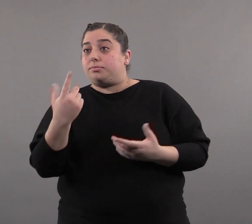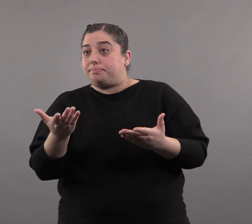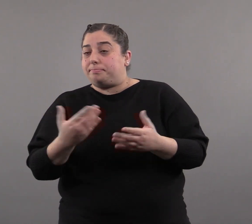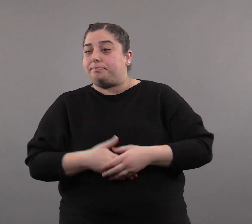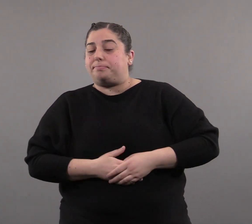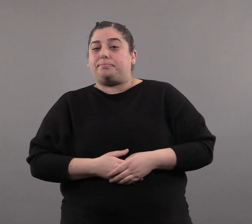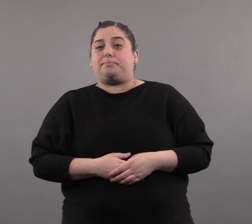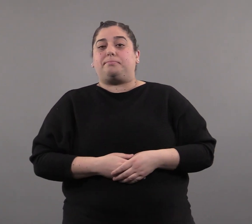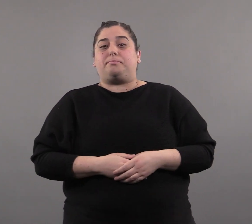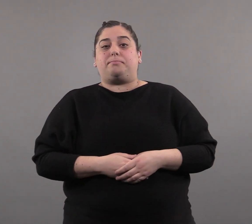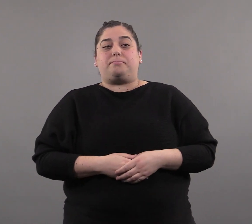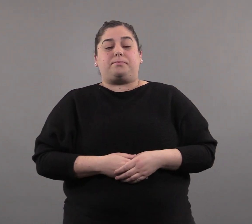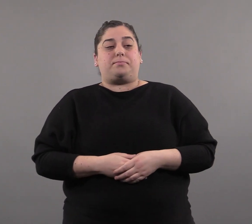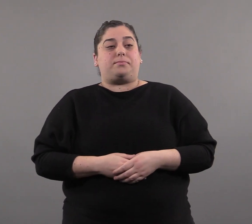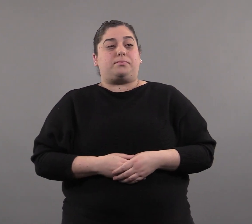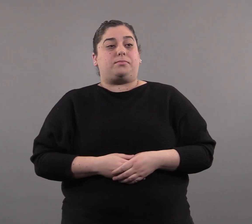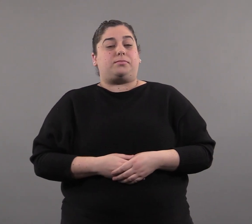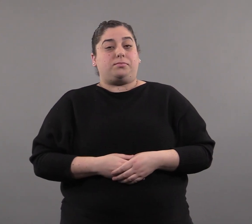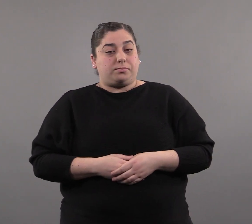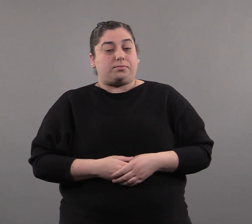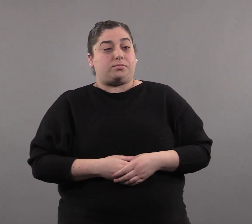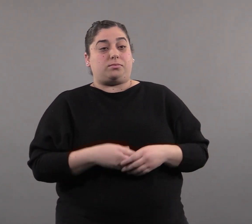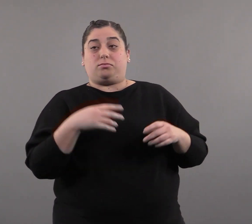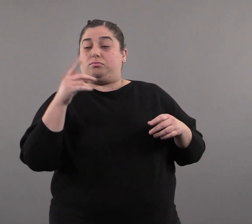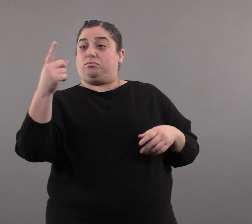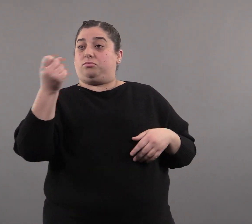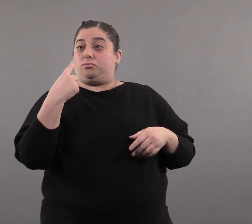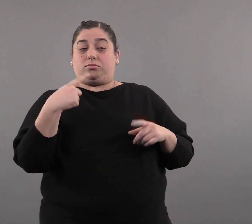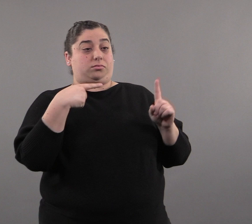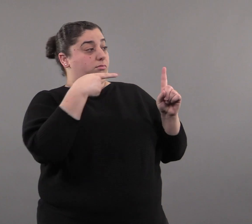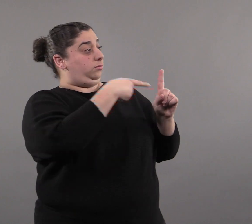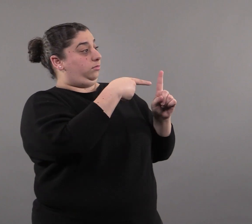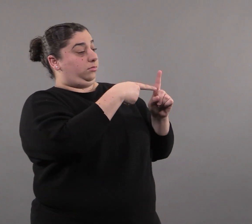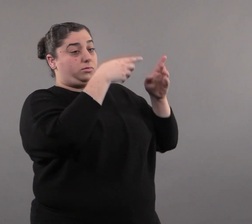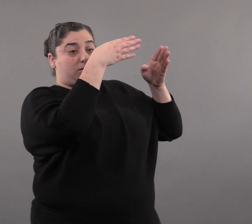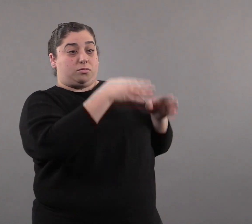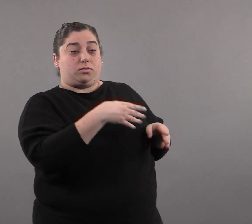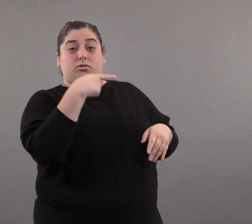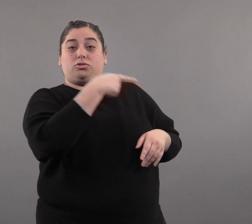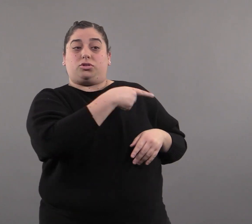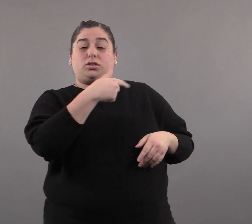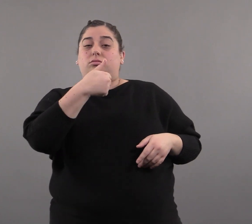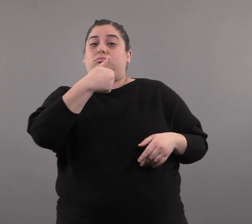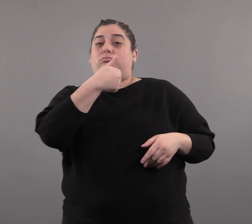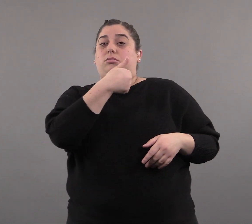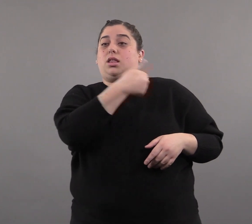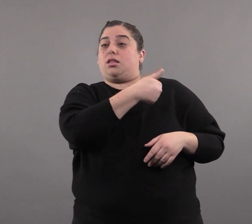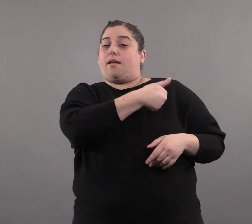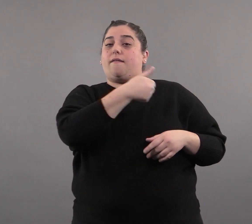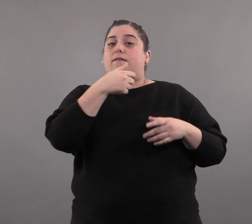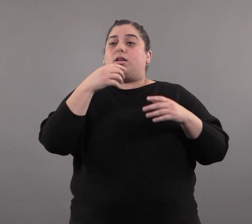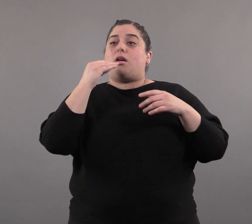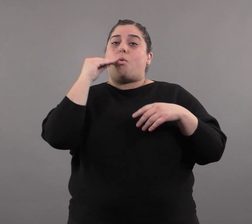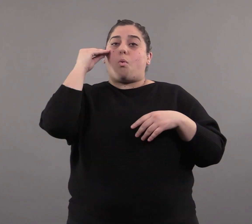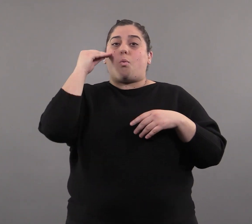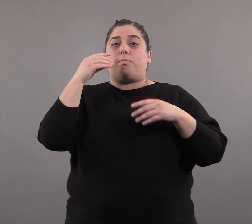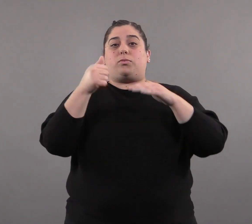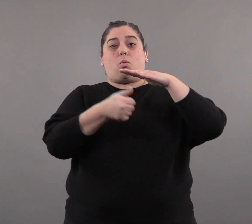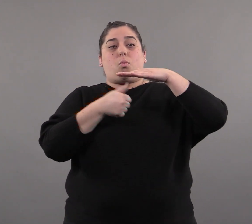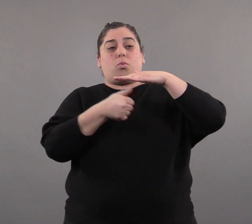The question is, was this person under home quarantine? Dr. McDonald. No, this person was not under